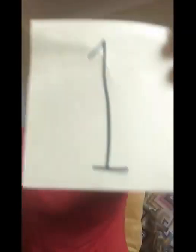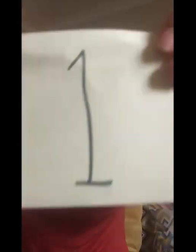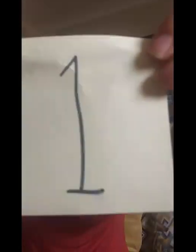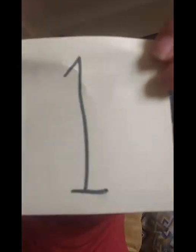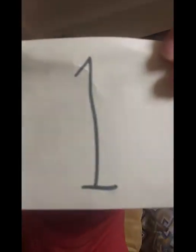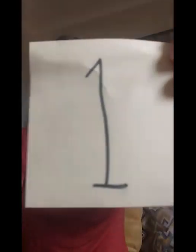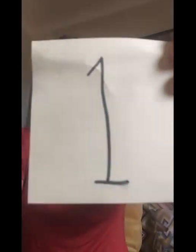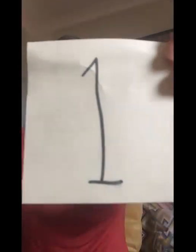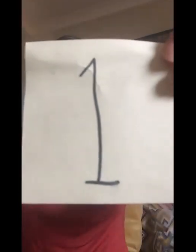1.